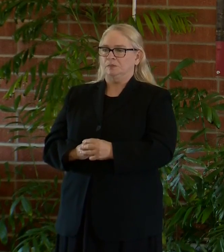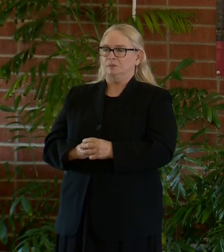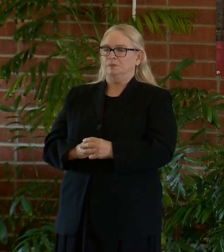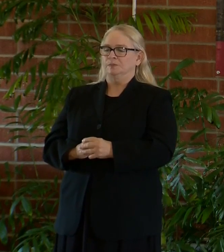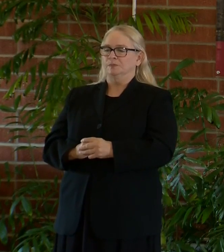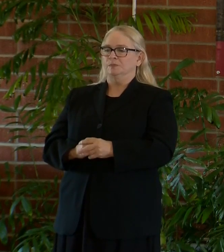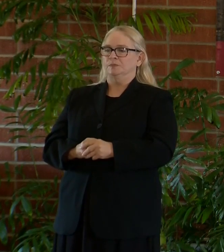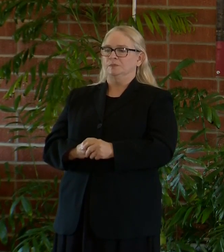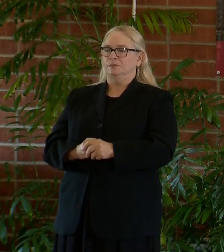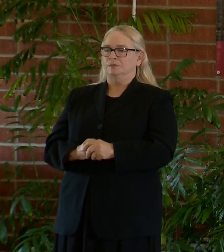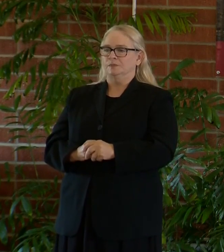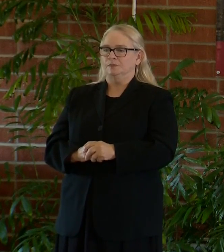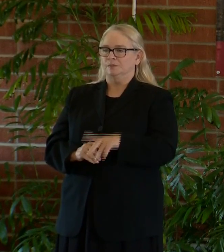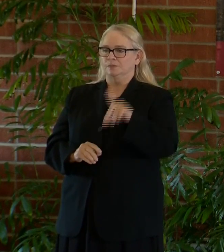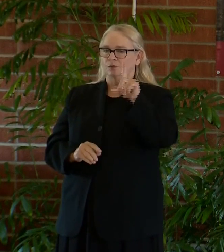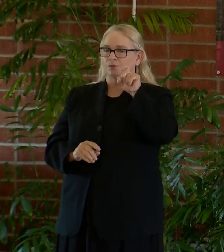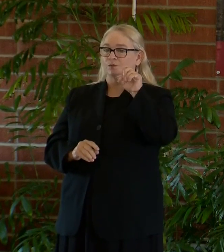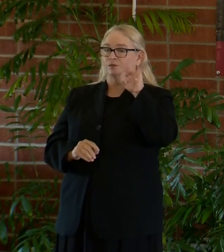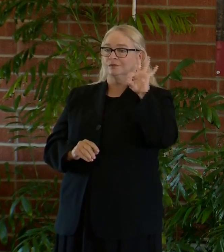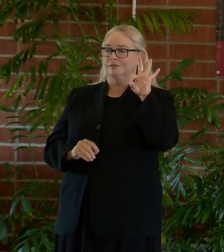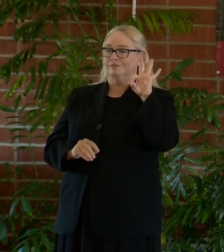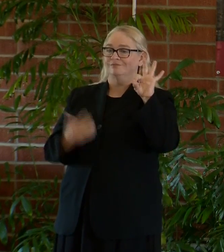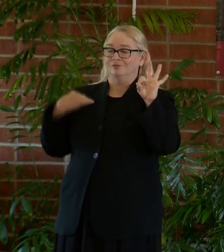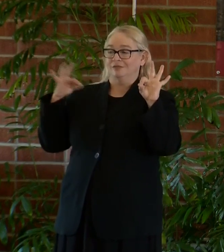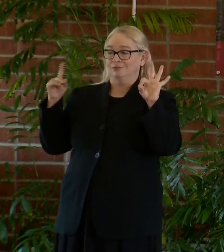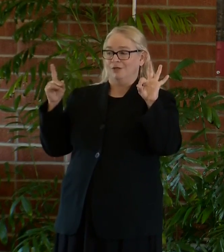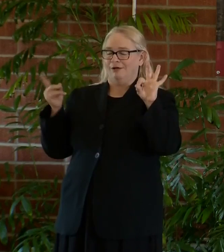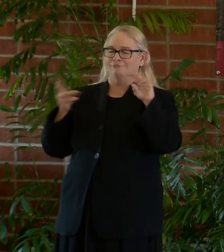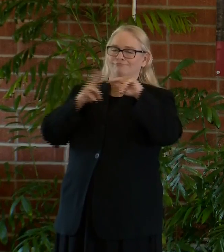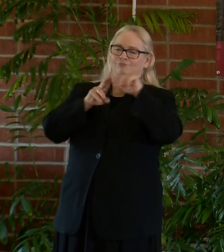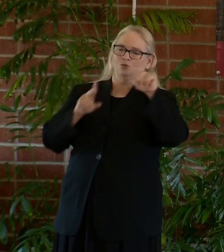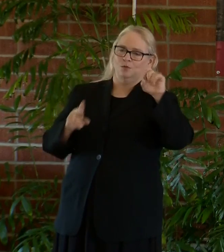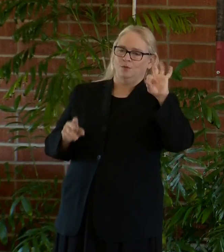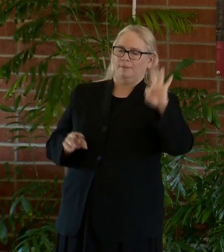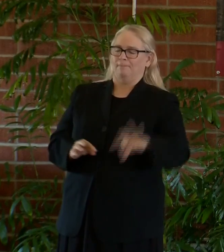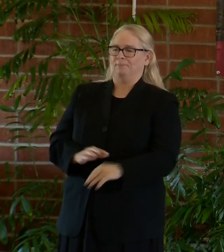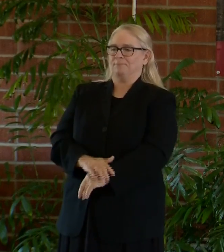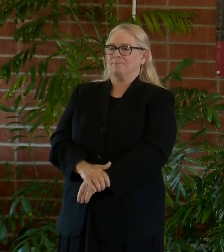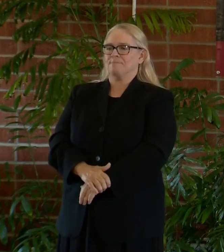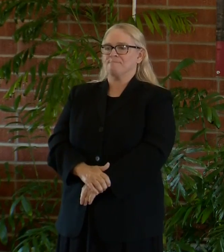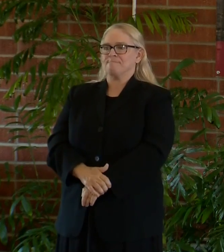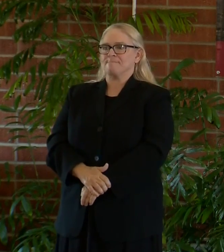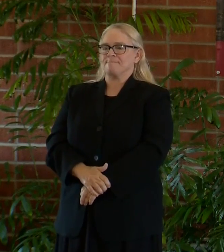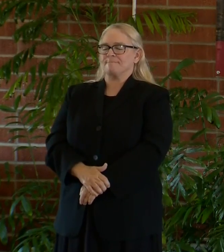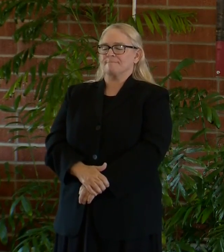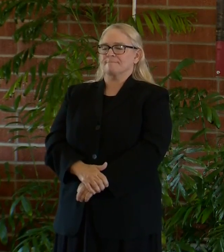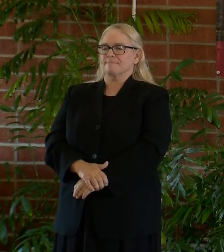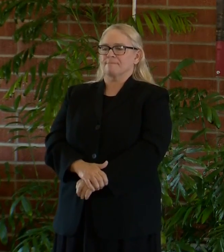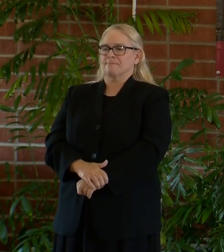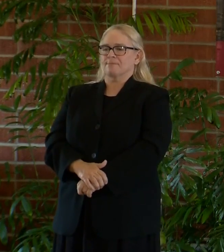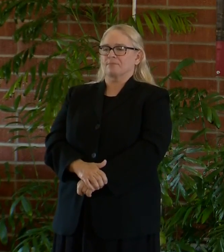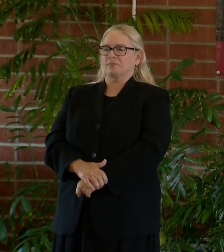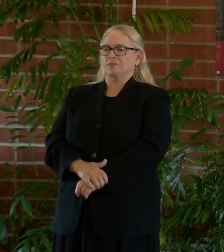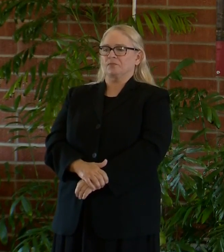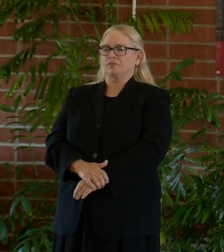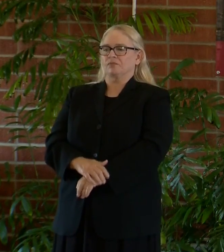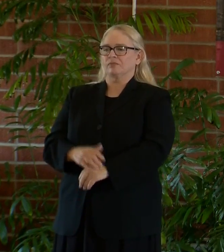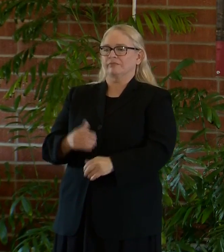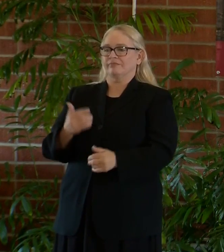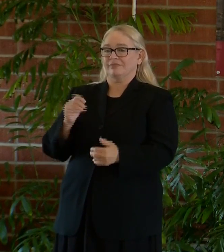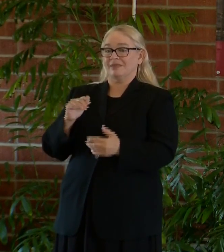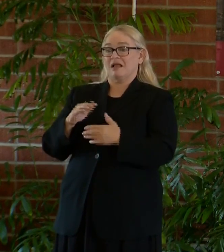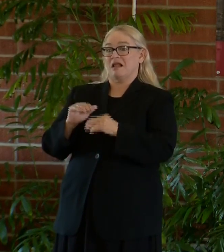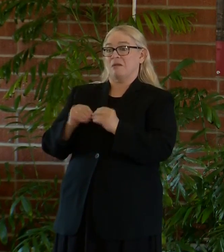is 109. So the total number of deaths is certainly beginning to increase. Don't be misled.